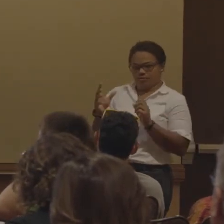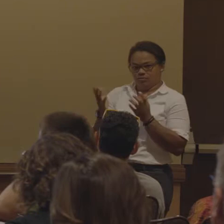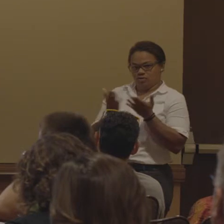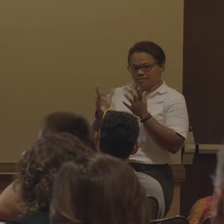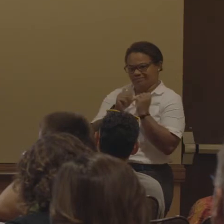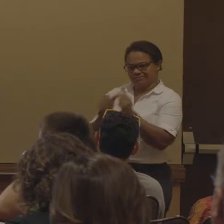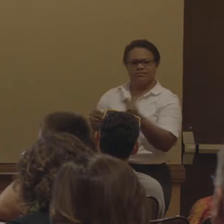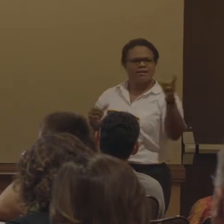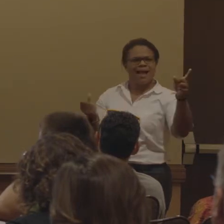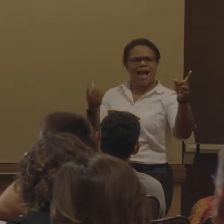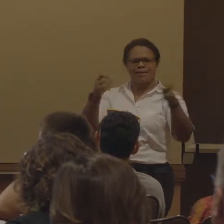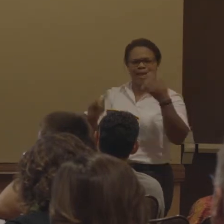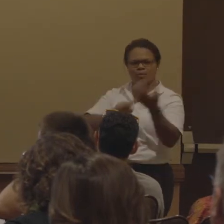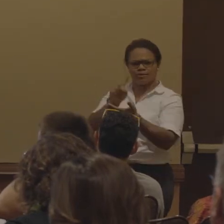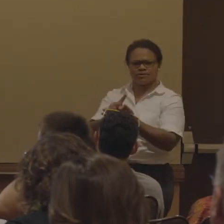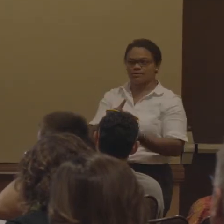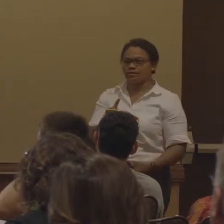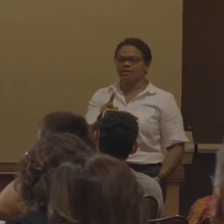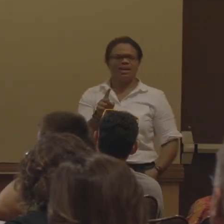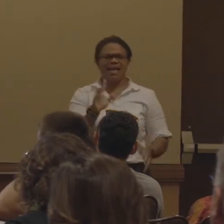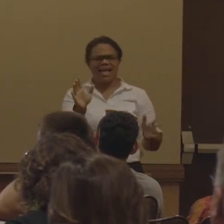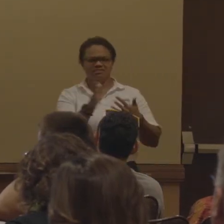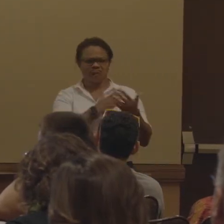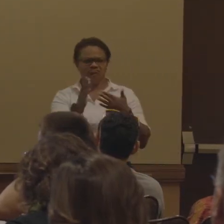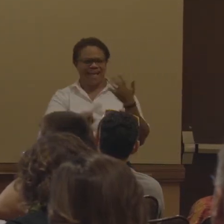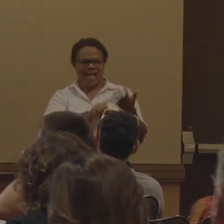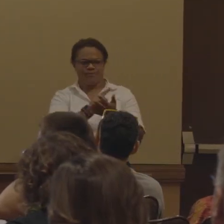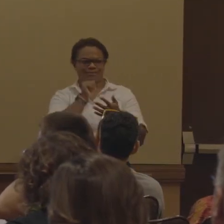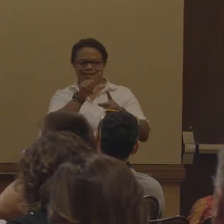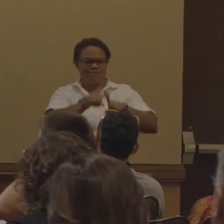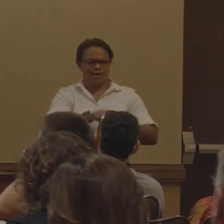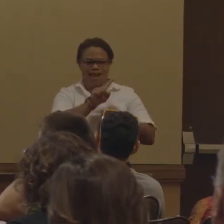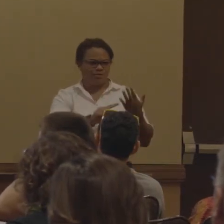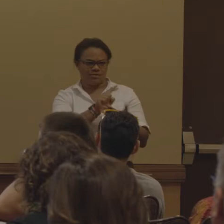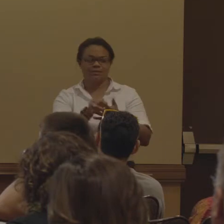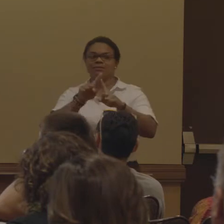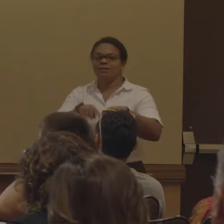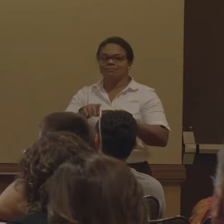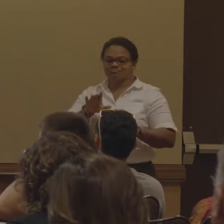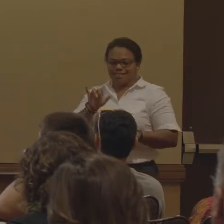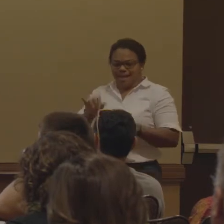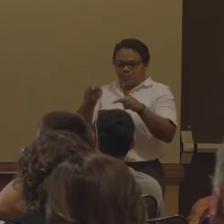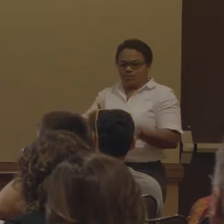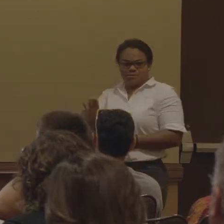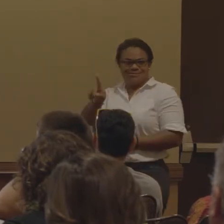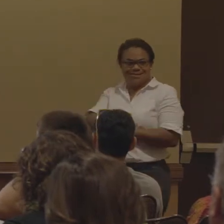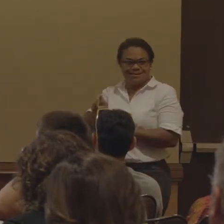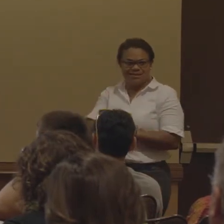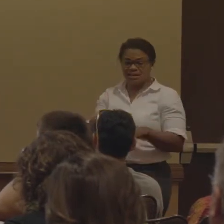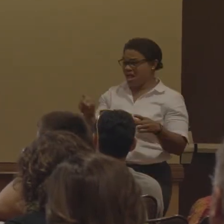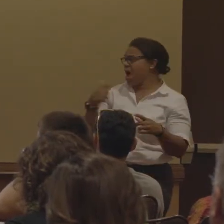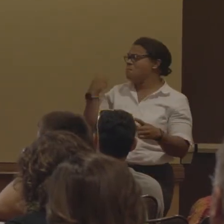or how does it block? It's Is it not 30%? hours-based, it's need-based, honestly. And is there a cap, like they're only